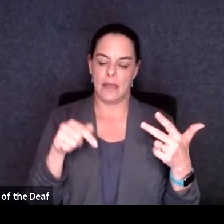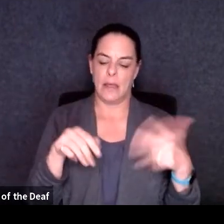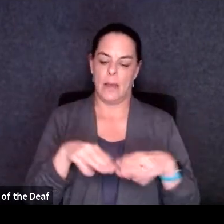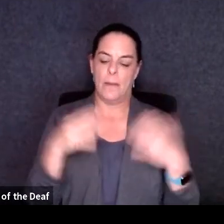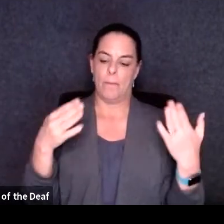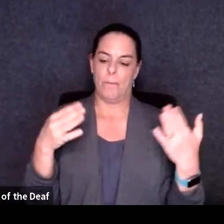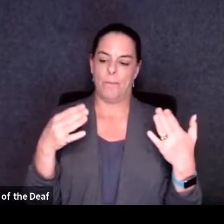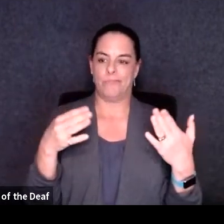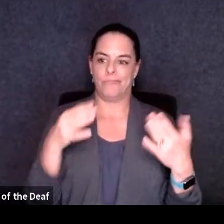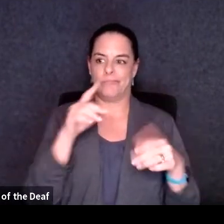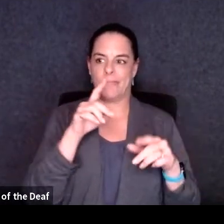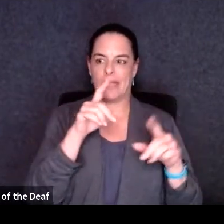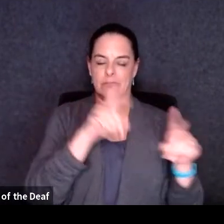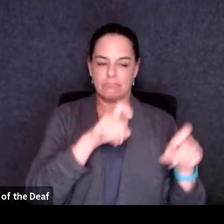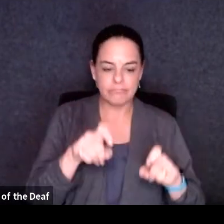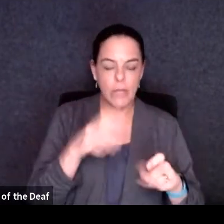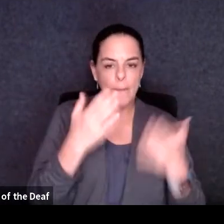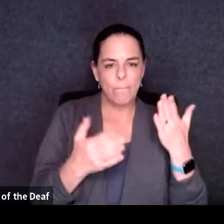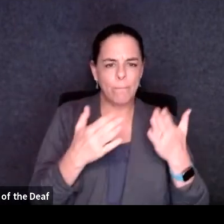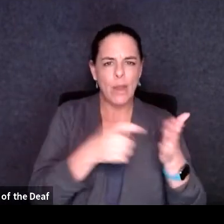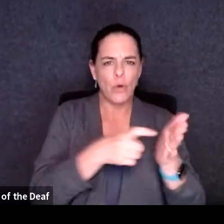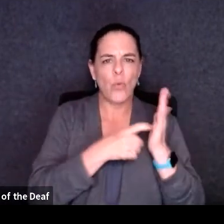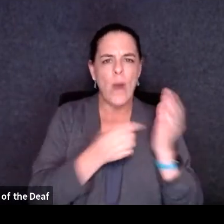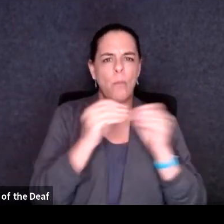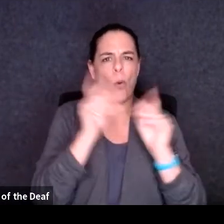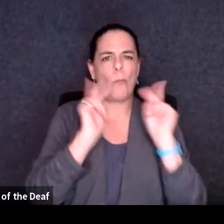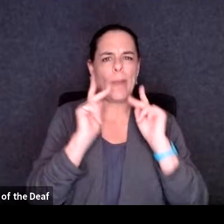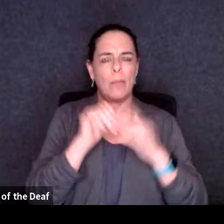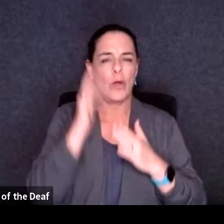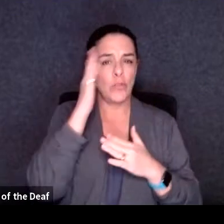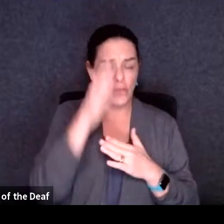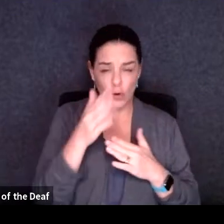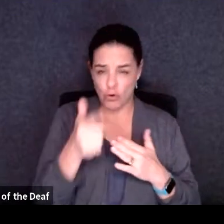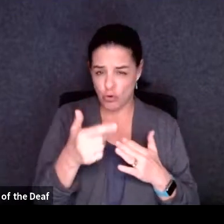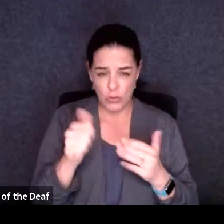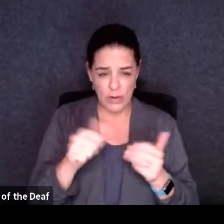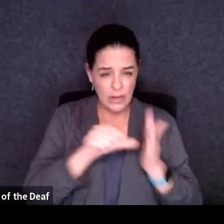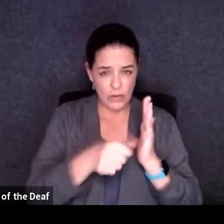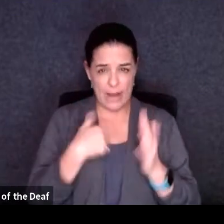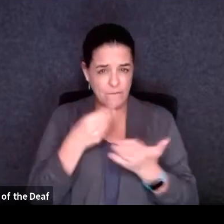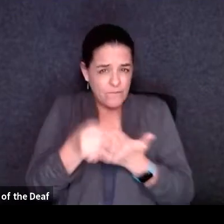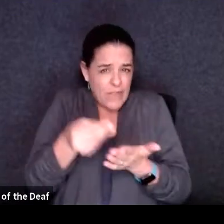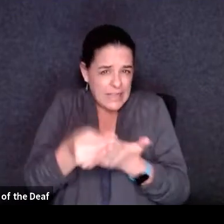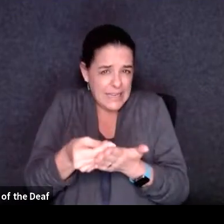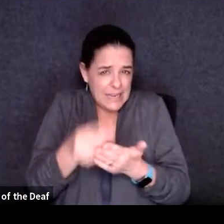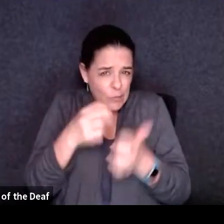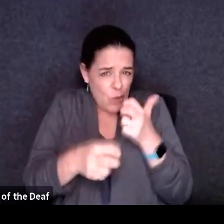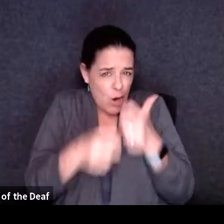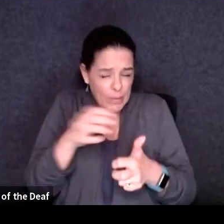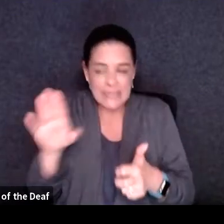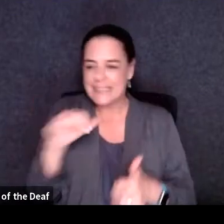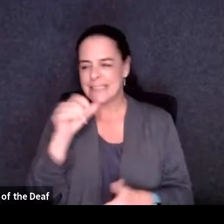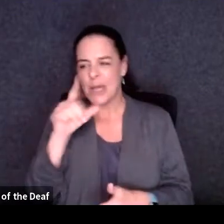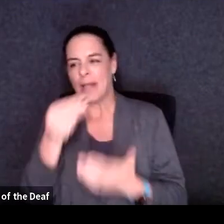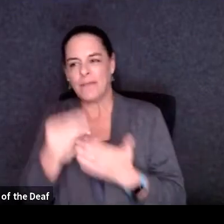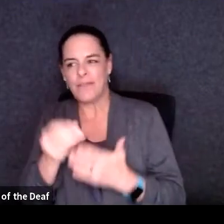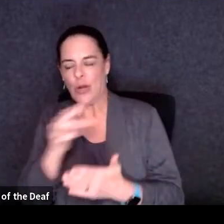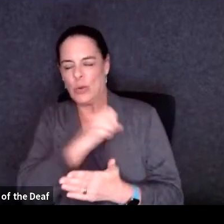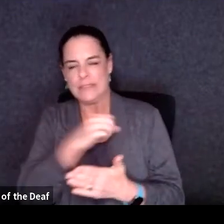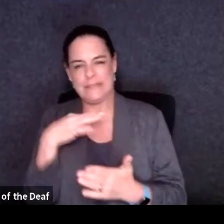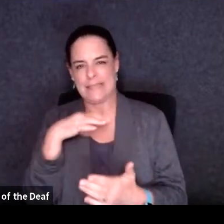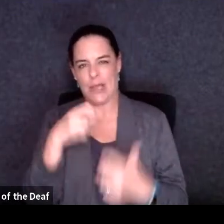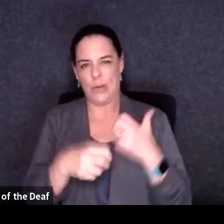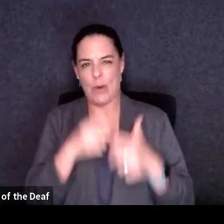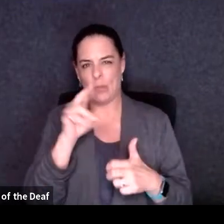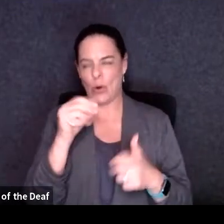require more resources in the future. Can you elaborate? Is there a staffing or funding issue? It's not really a staffing or funding issue. I mean, there's